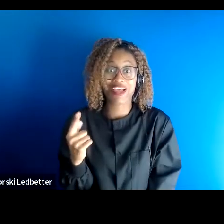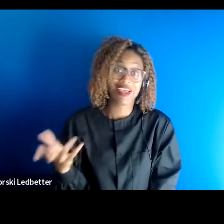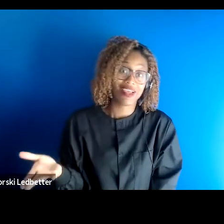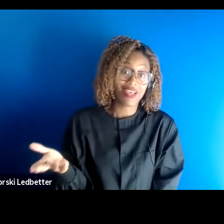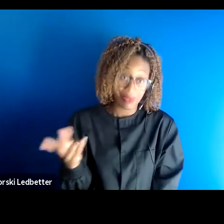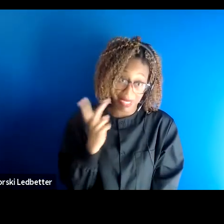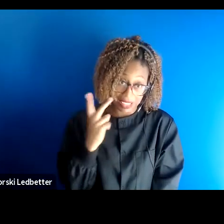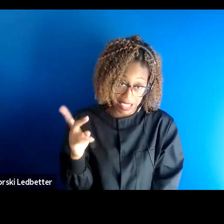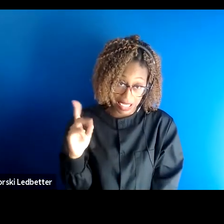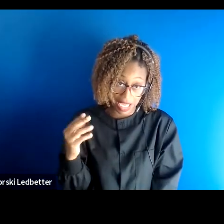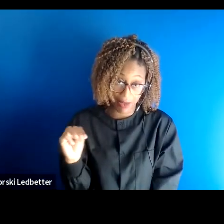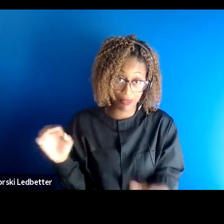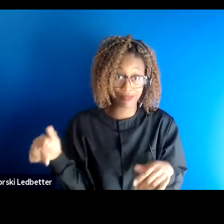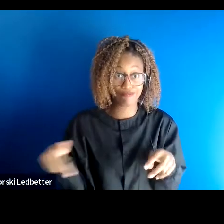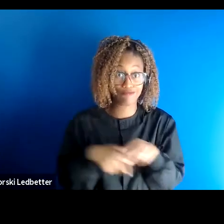doing various puppy things.